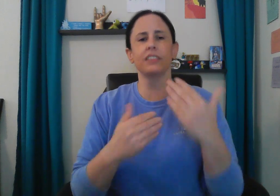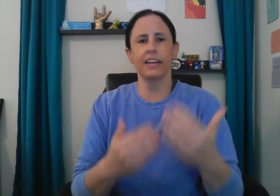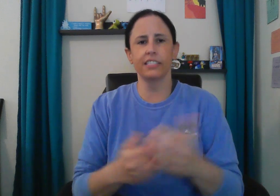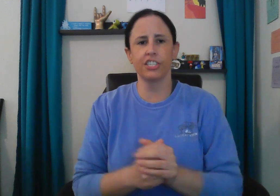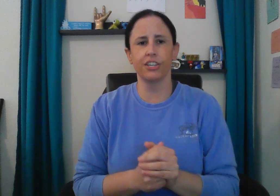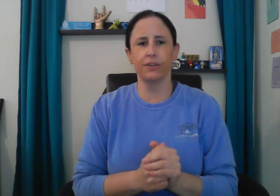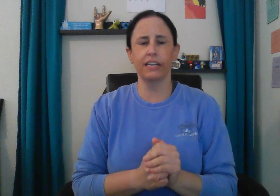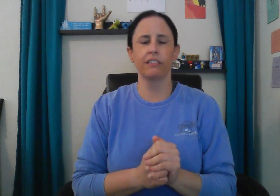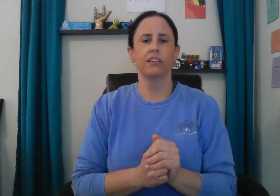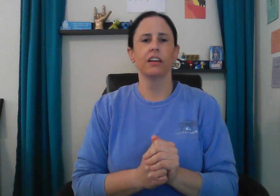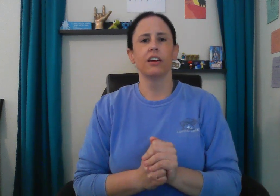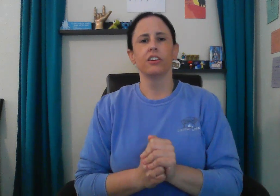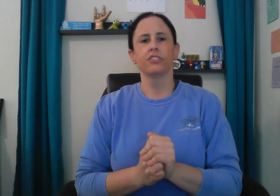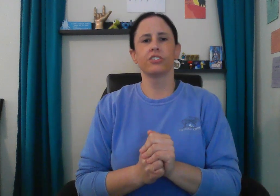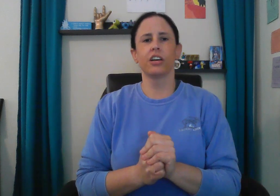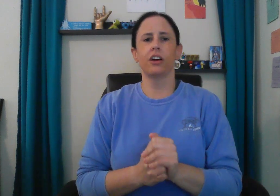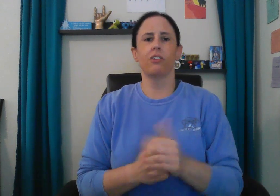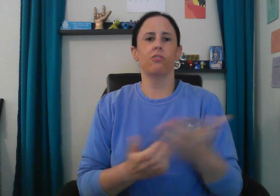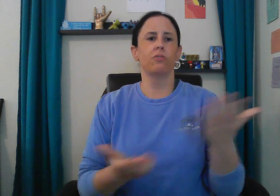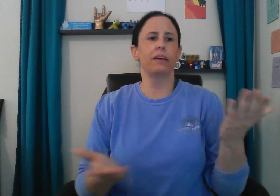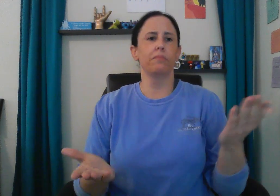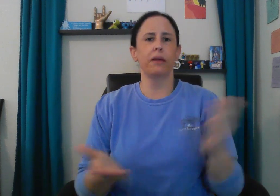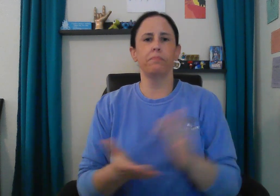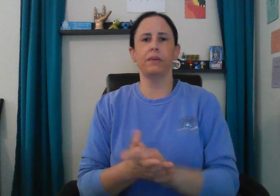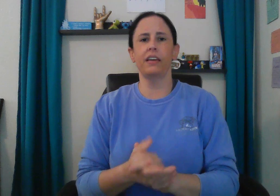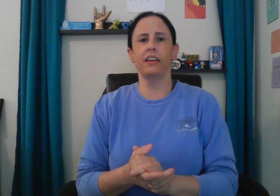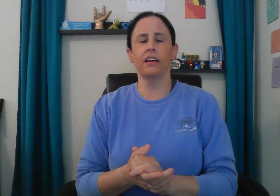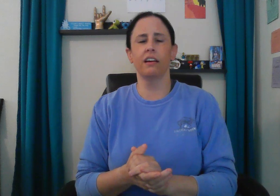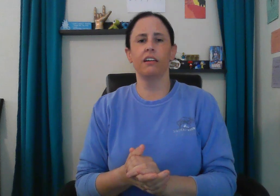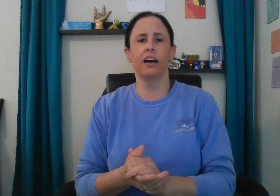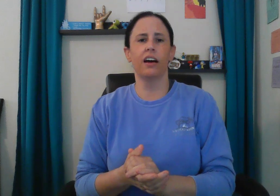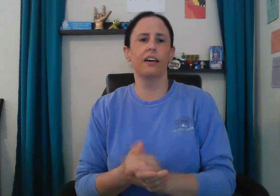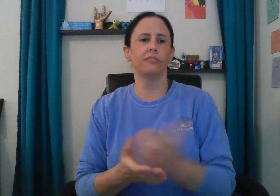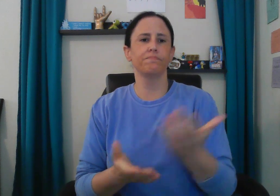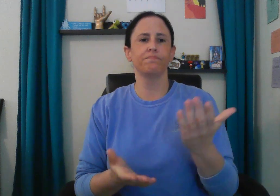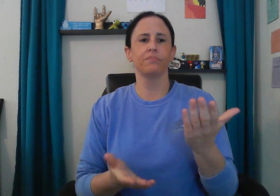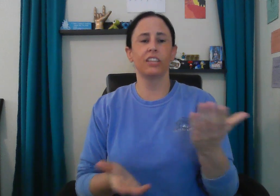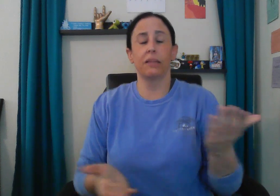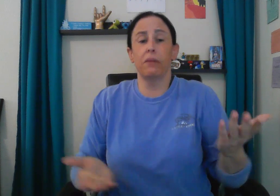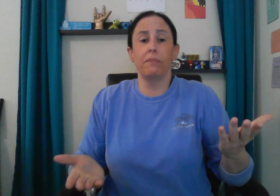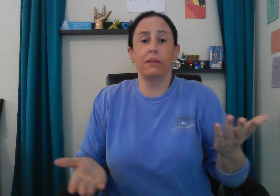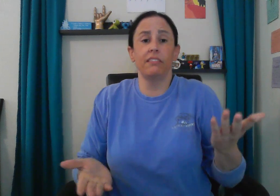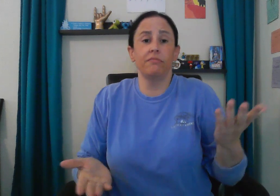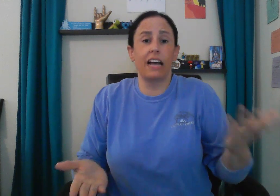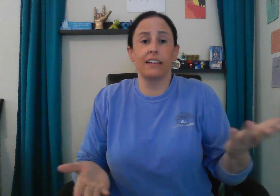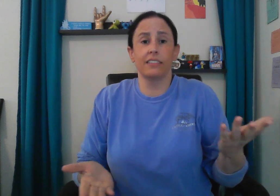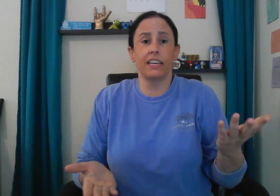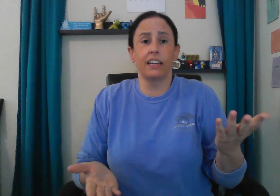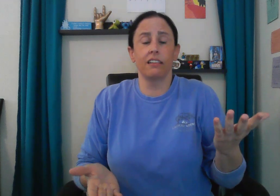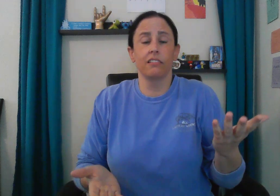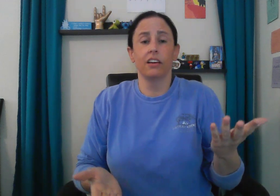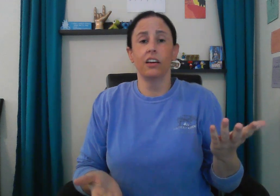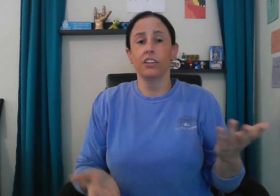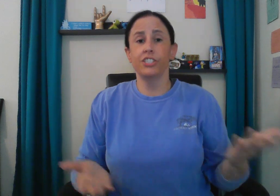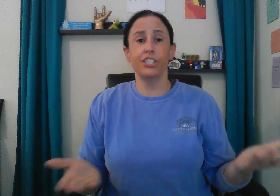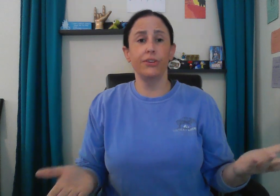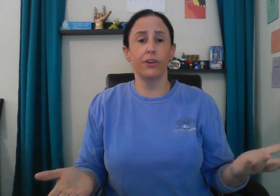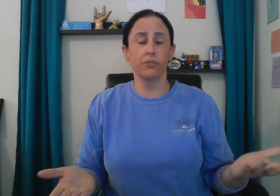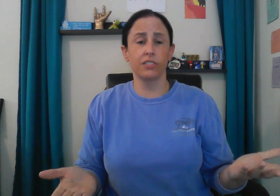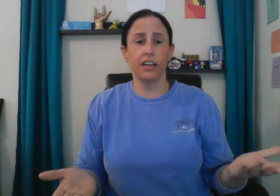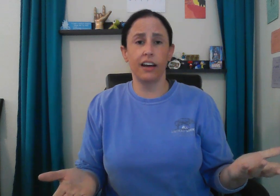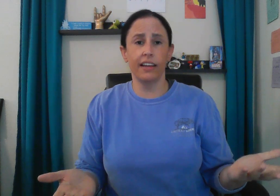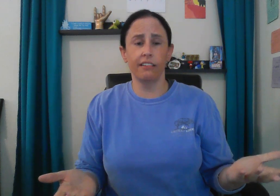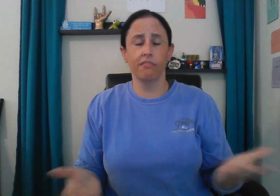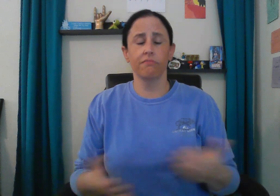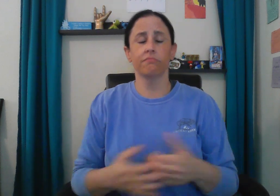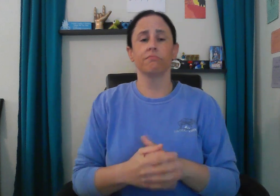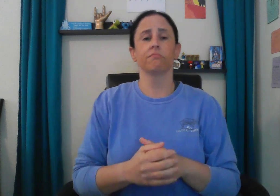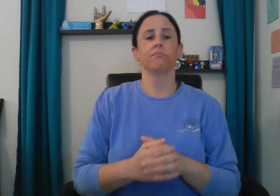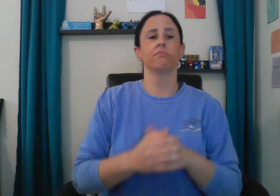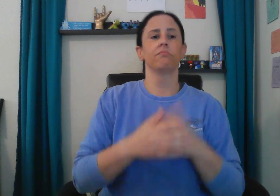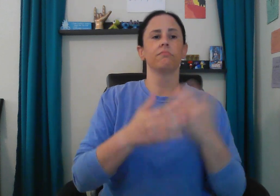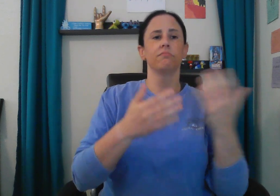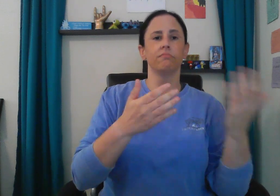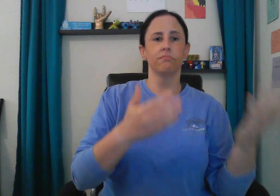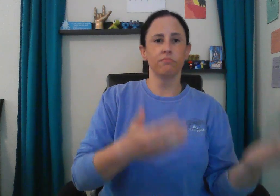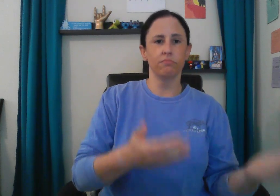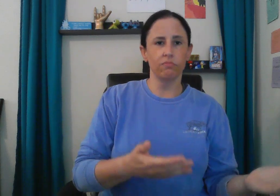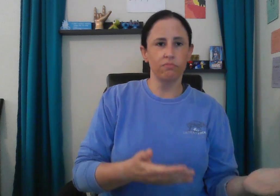signs to it. So it might be, they might be asking, do you know sign?